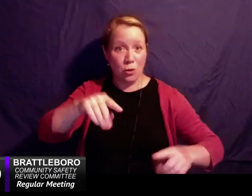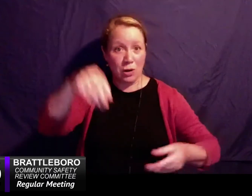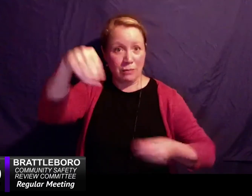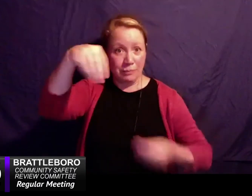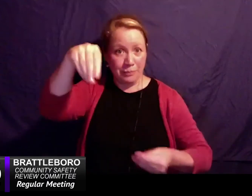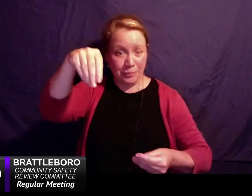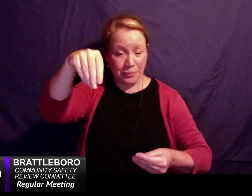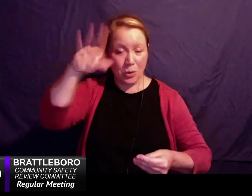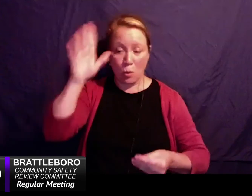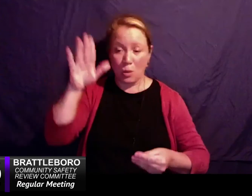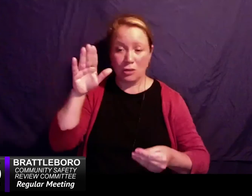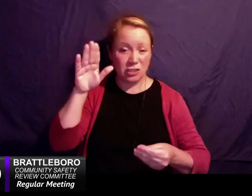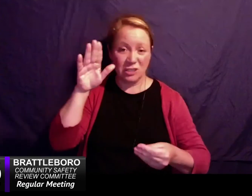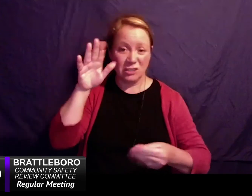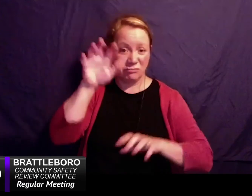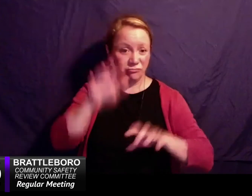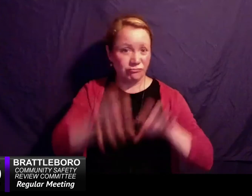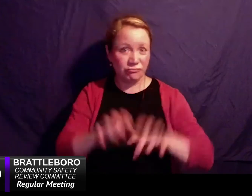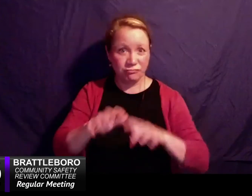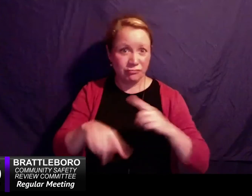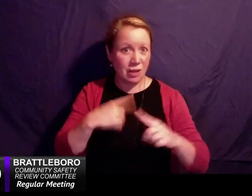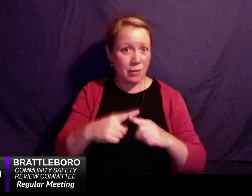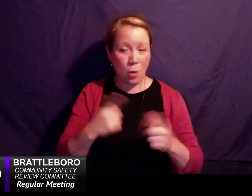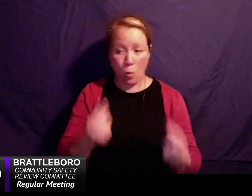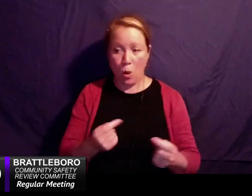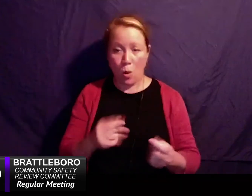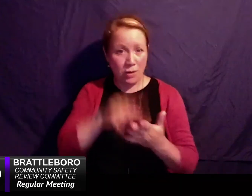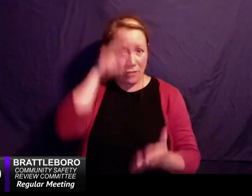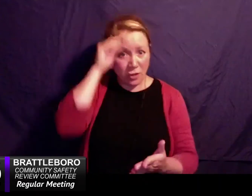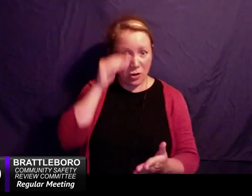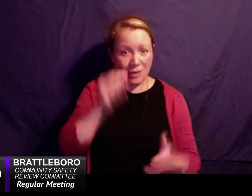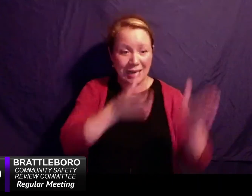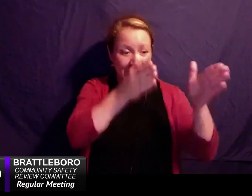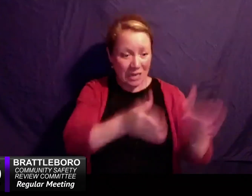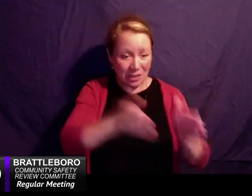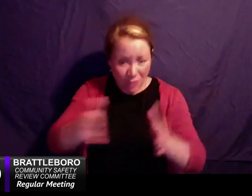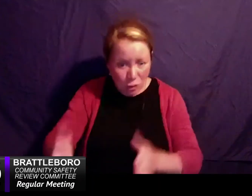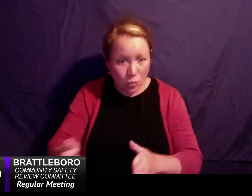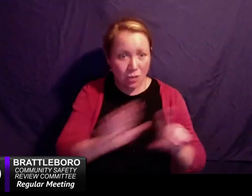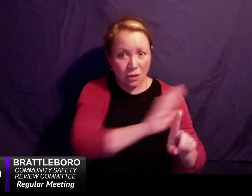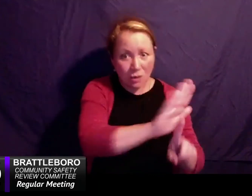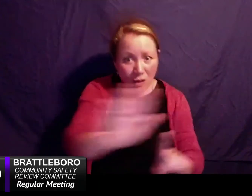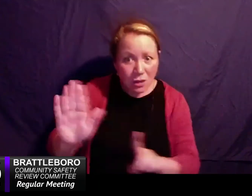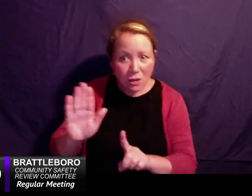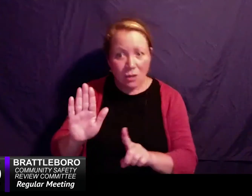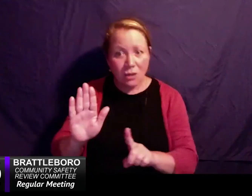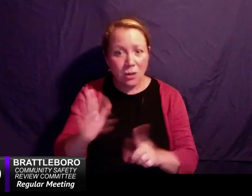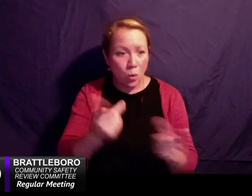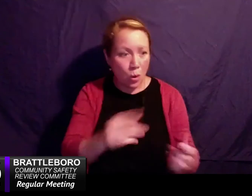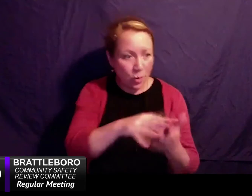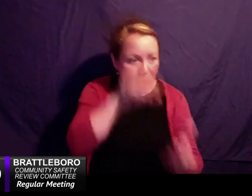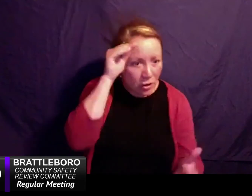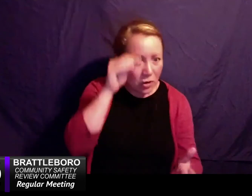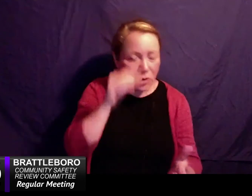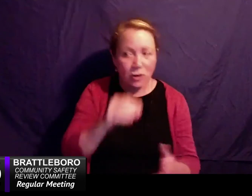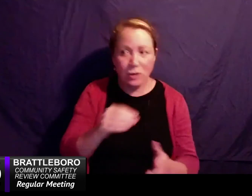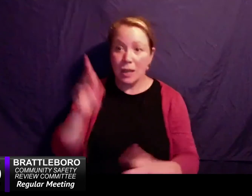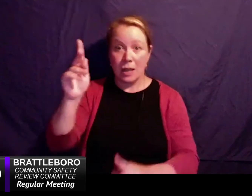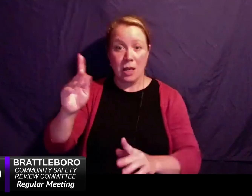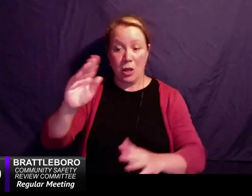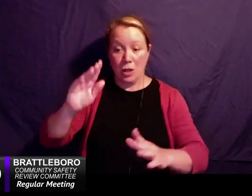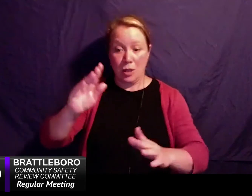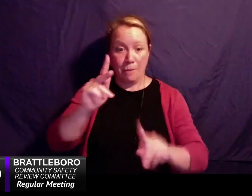about what we've learned. What are individual one-on-one people's experiences that are de-identified for safety as needed? What are like communal